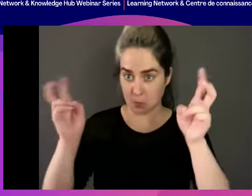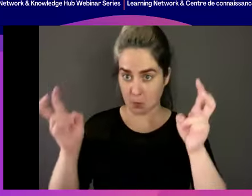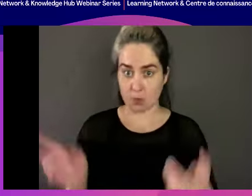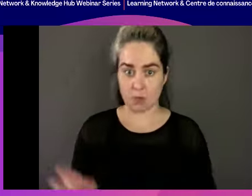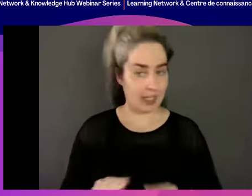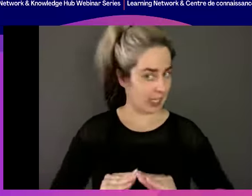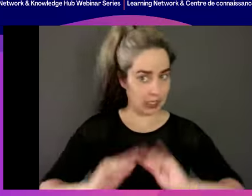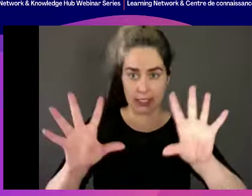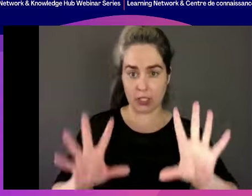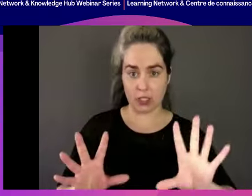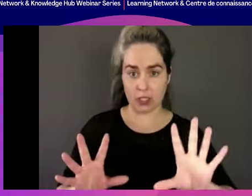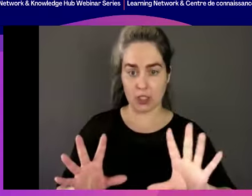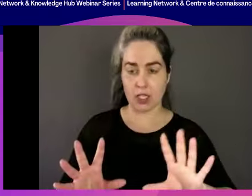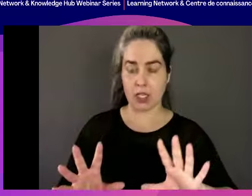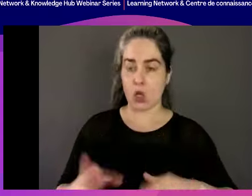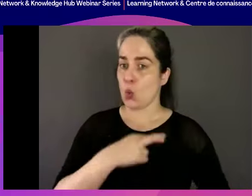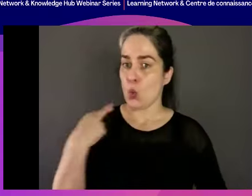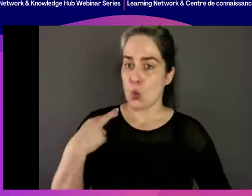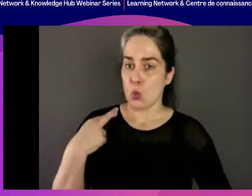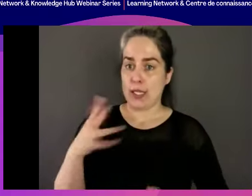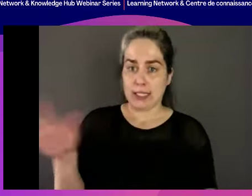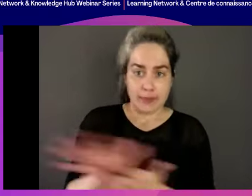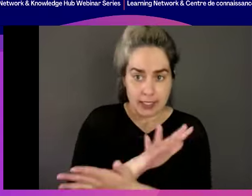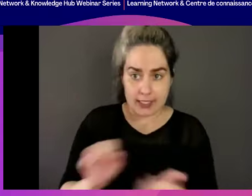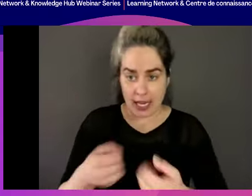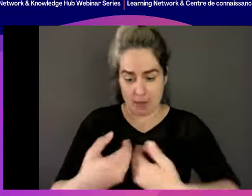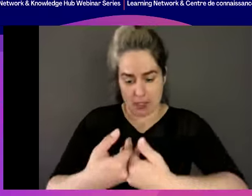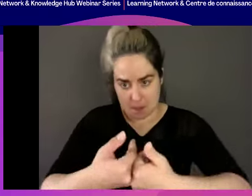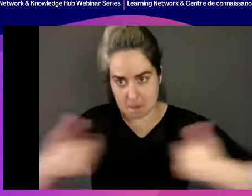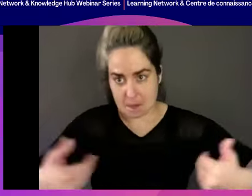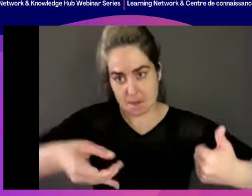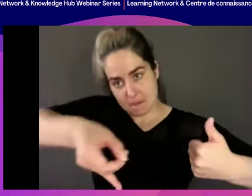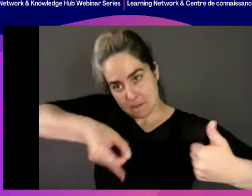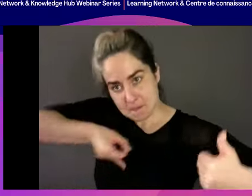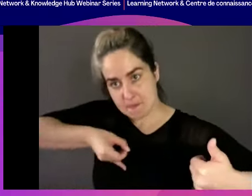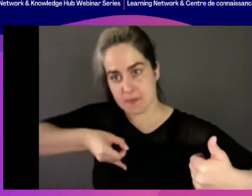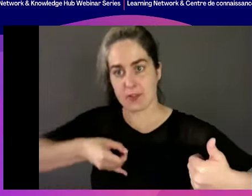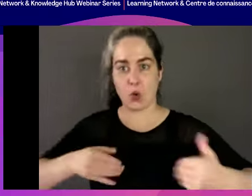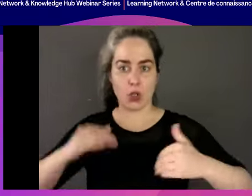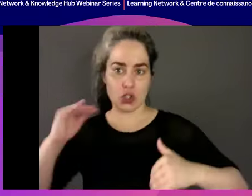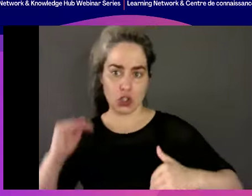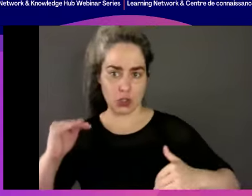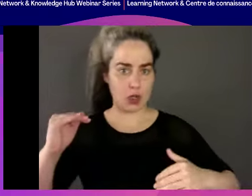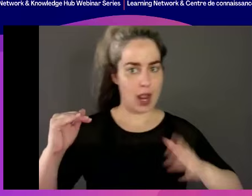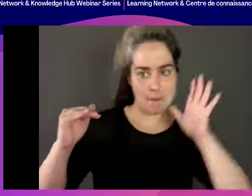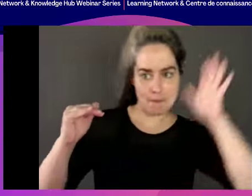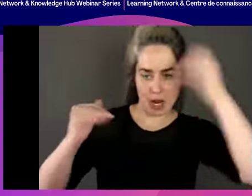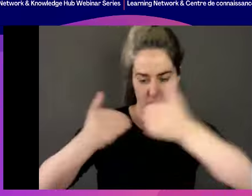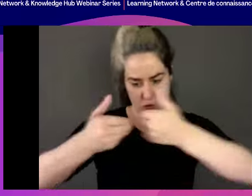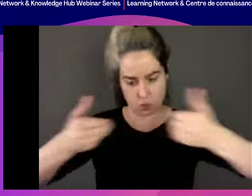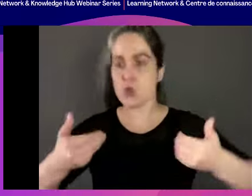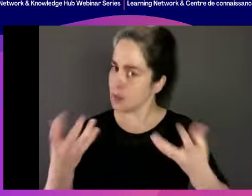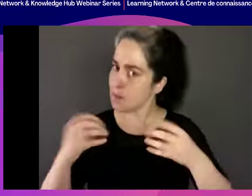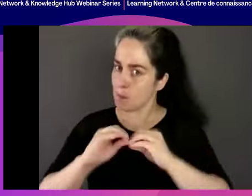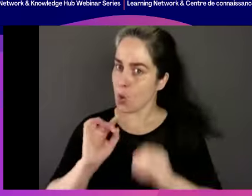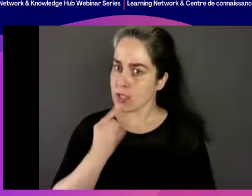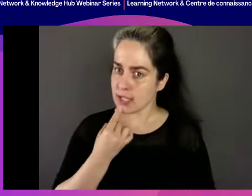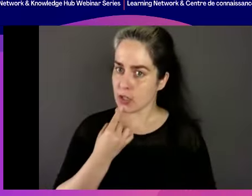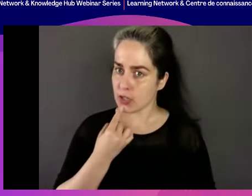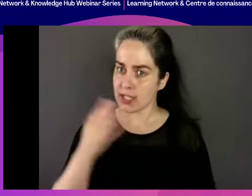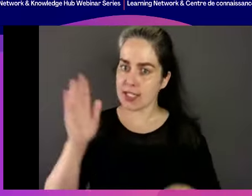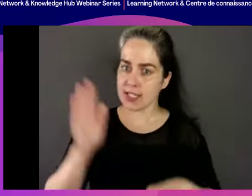clearly that the risk of damage by separation trauma through removal of children from their parents is viewed as more serious than most parental